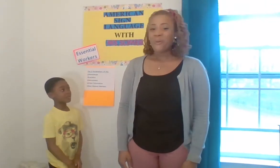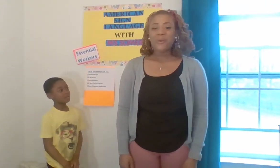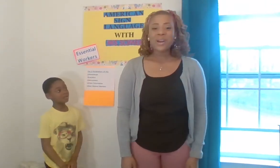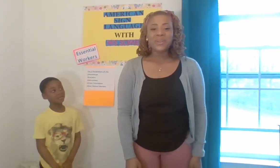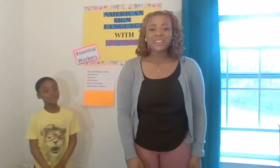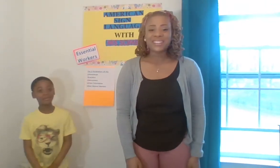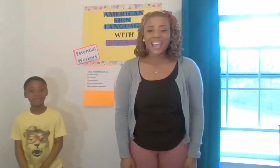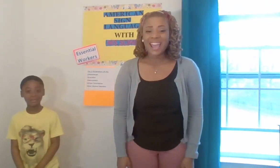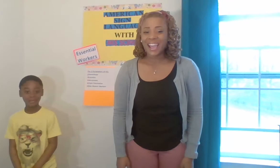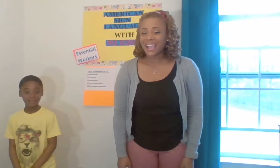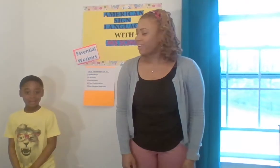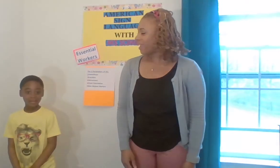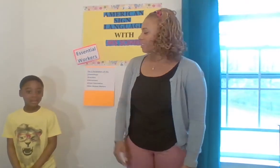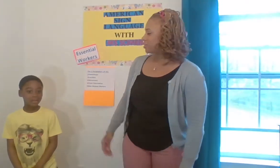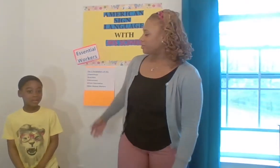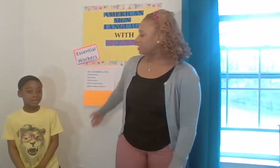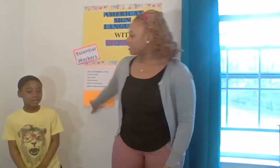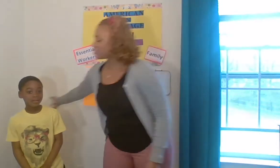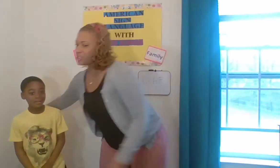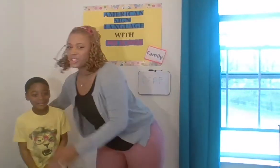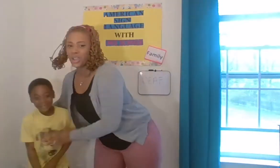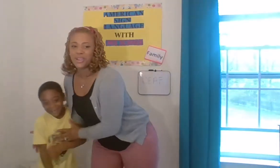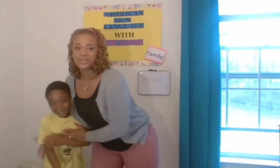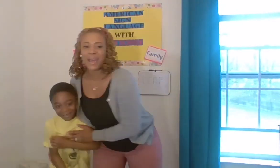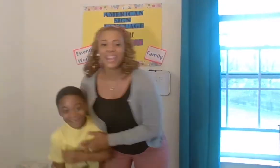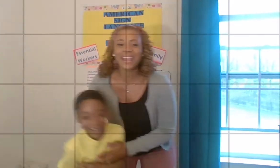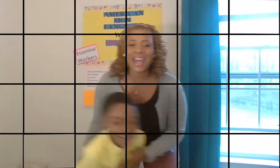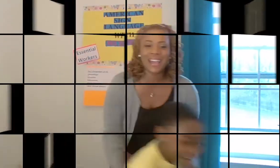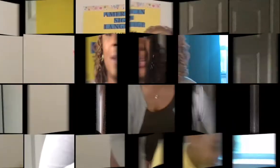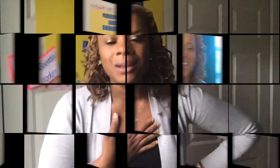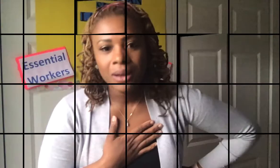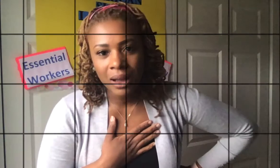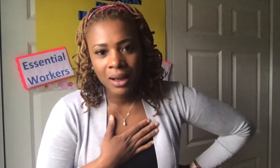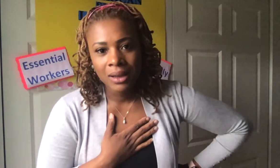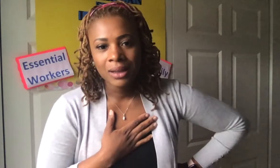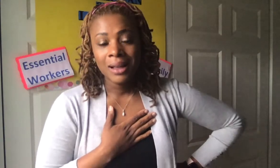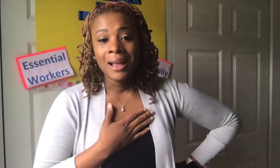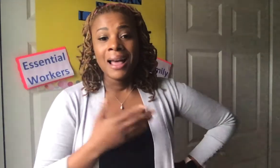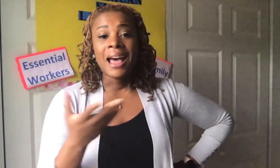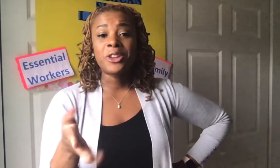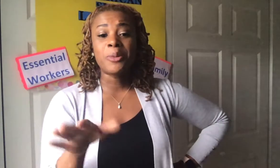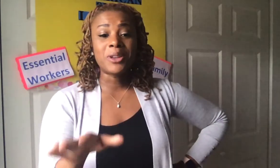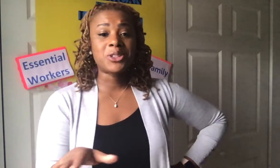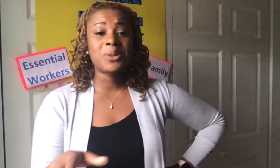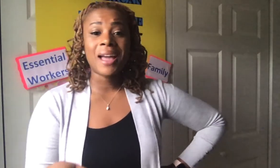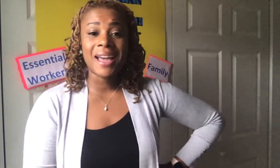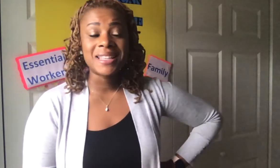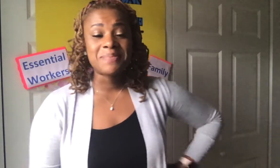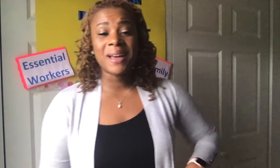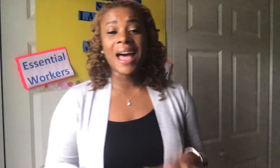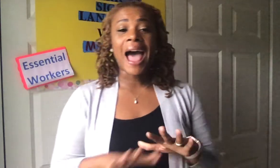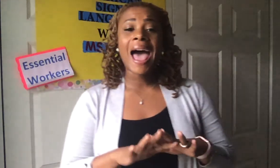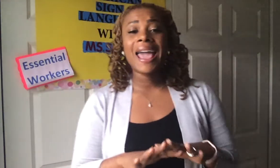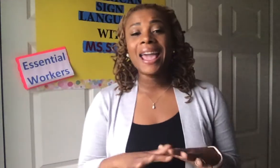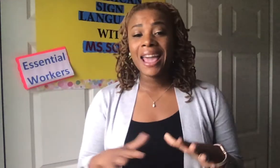One more thing. Hey, dude, this is your show. It's mine. Get out of here. I don't know about you guys, but I